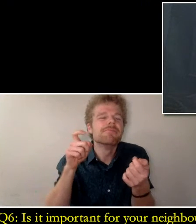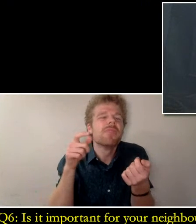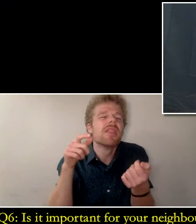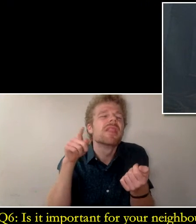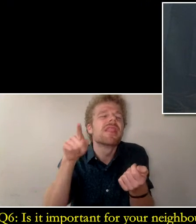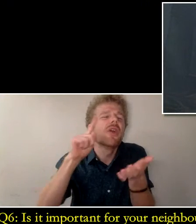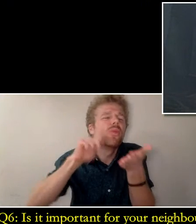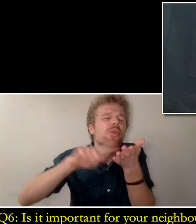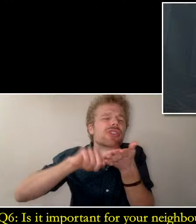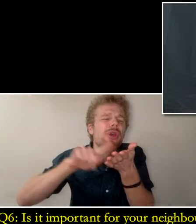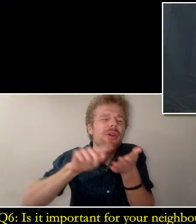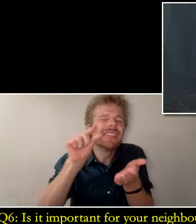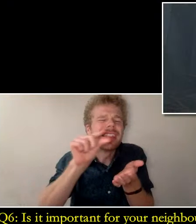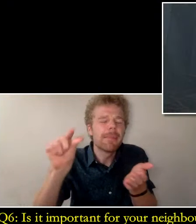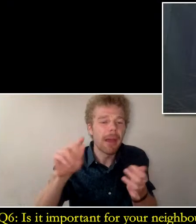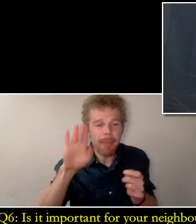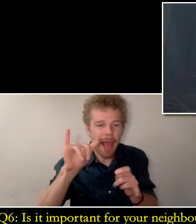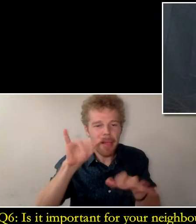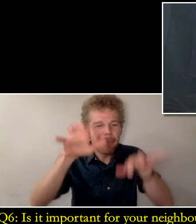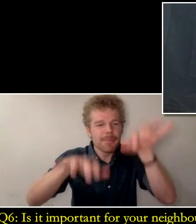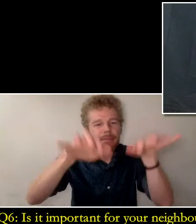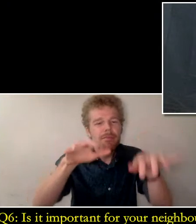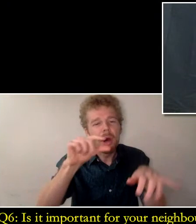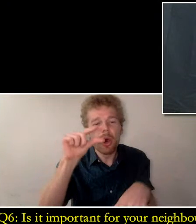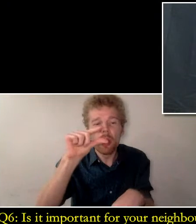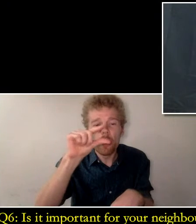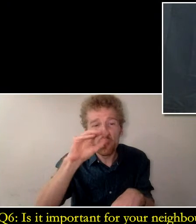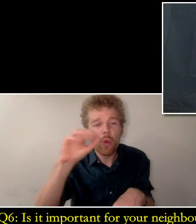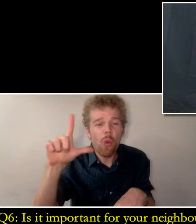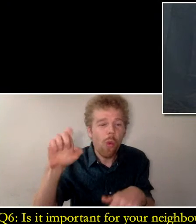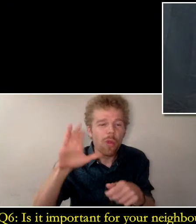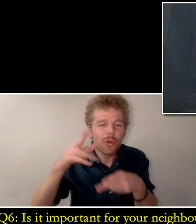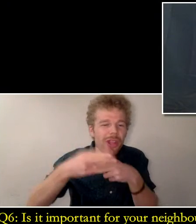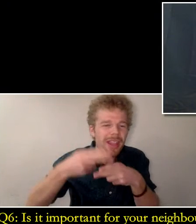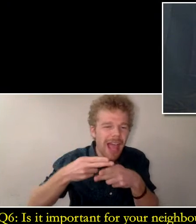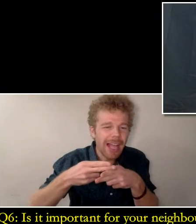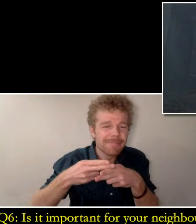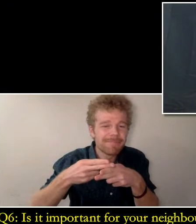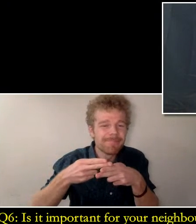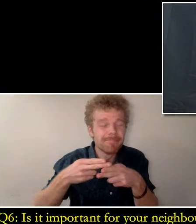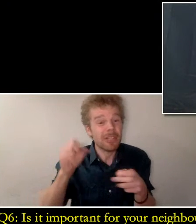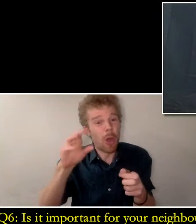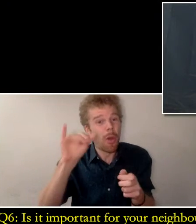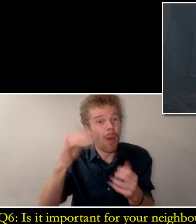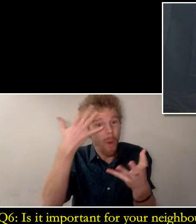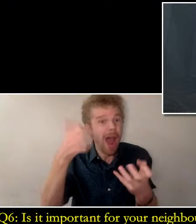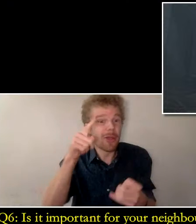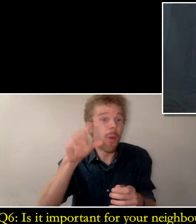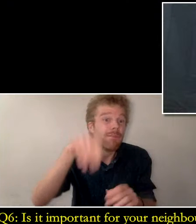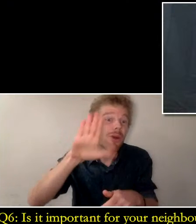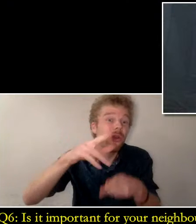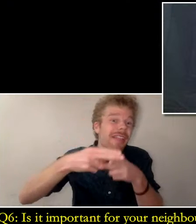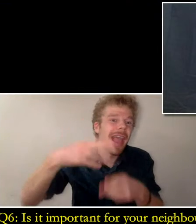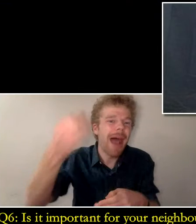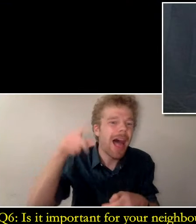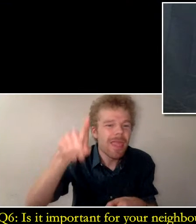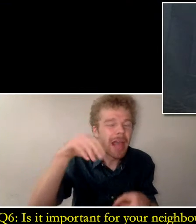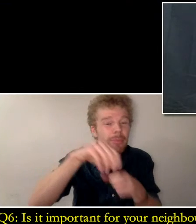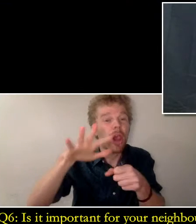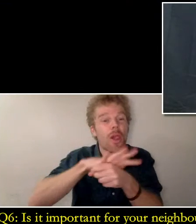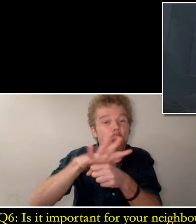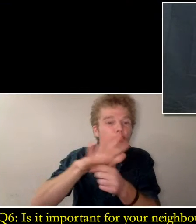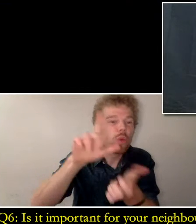the election, they look at the ballot, and they only plan on voting for who's running for president. Maybe they've done a little bit of research on some of the